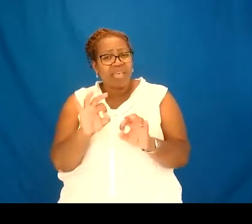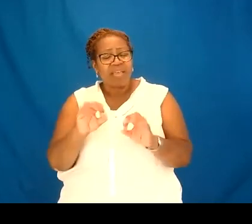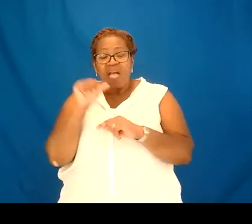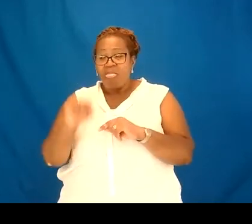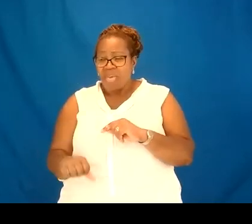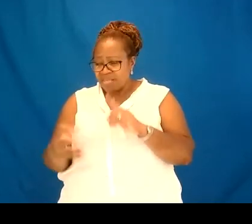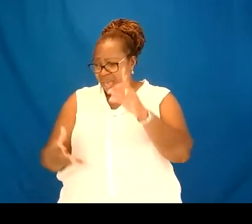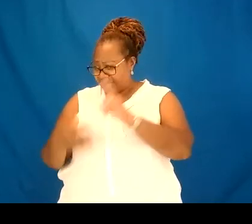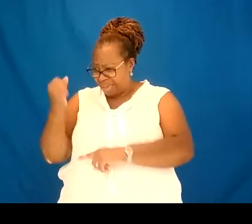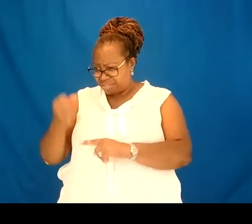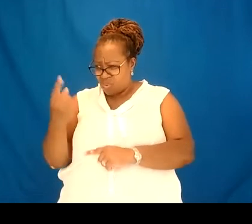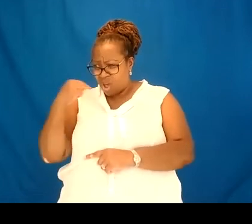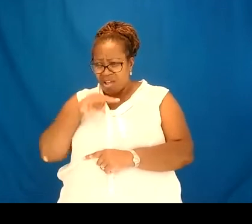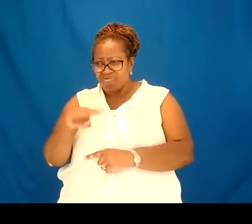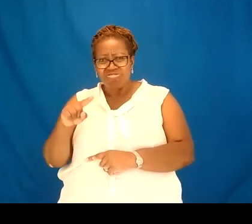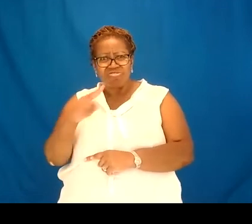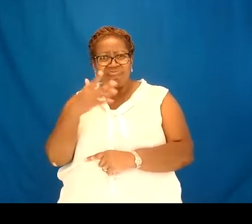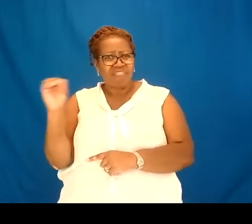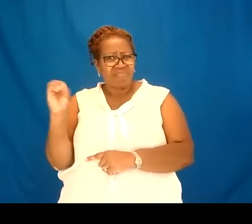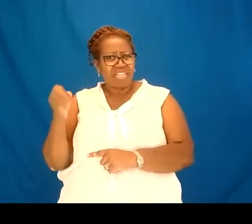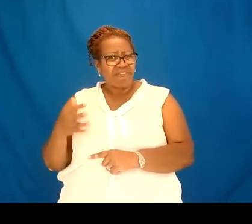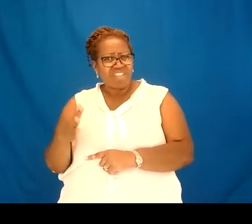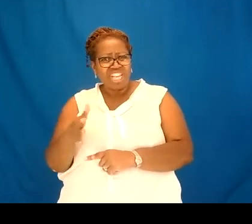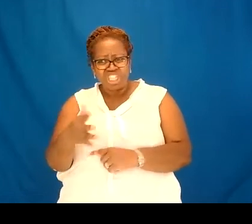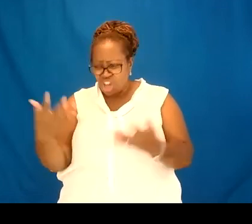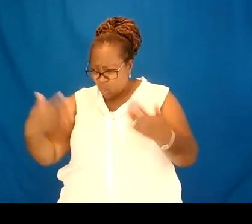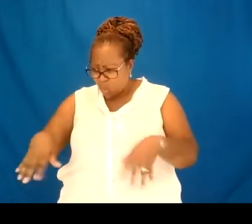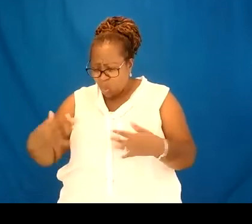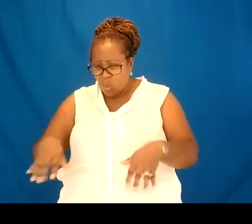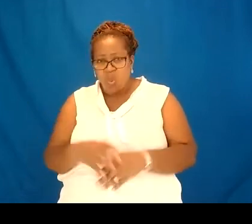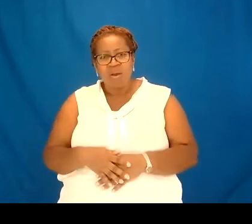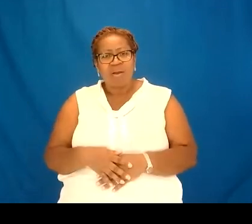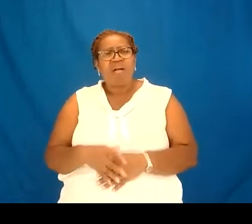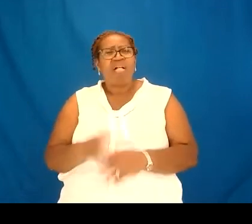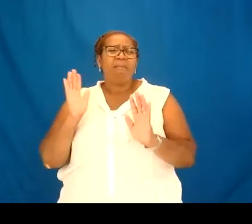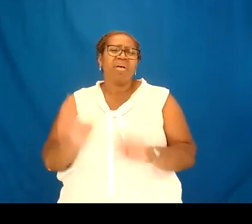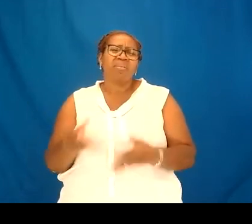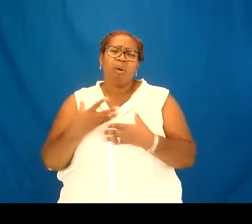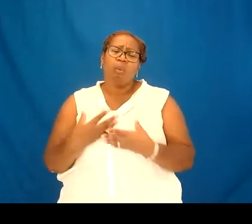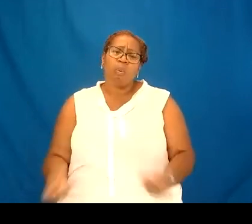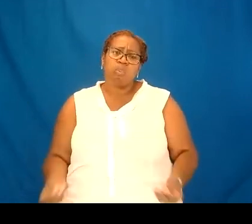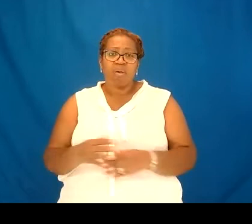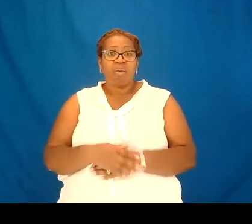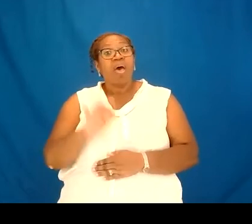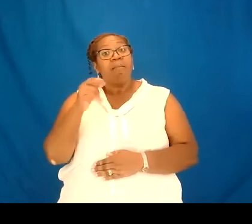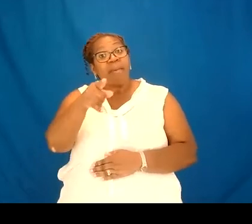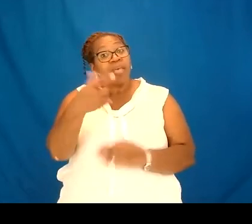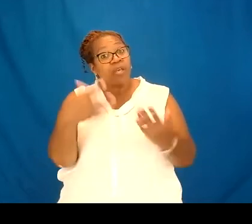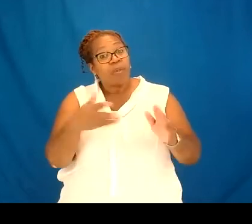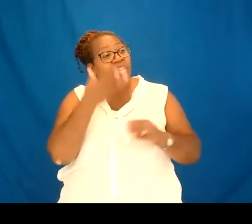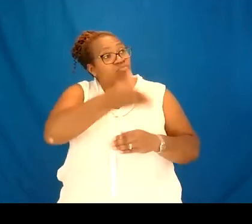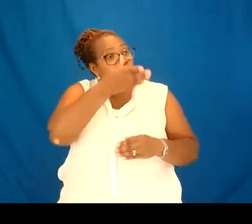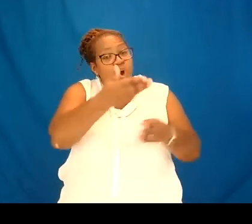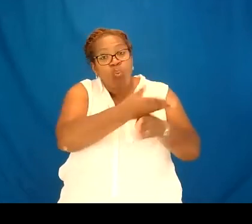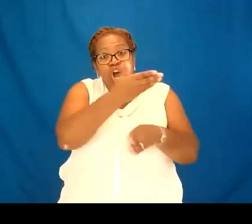his friends must be exhausted. I don't know if you've ever had a grueling day in the office, a day so busy that you didn't